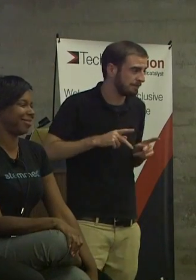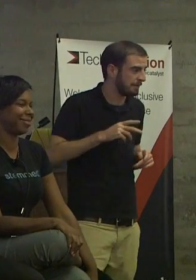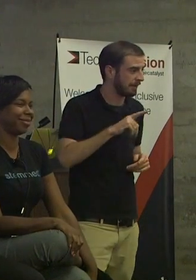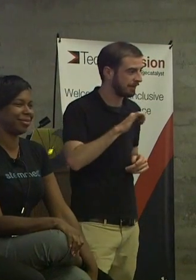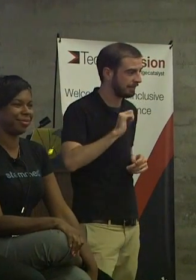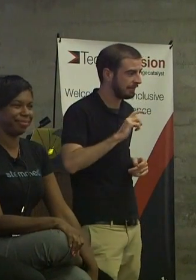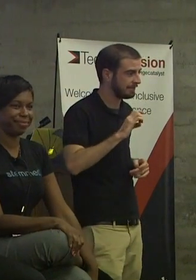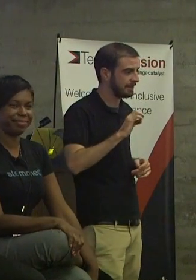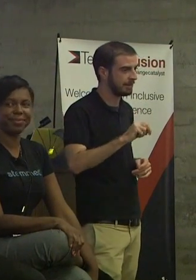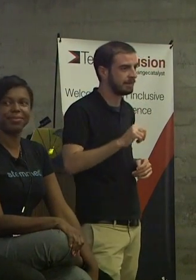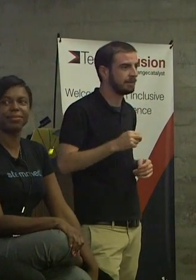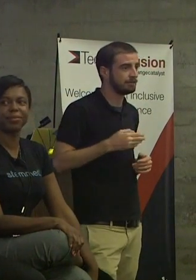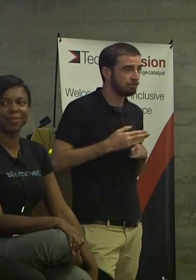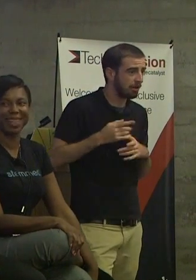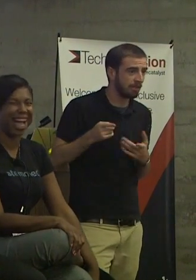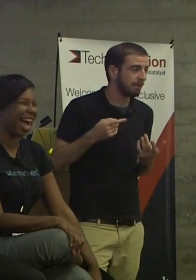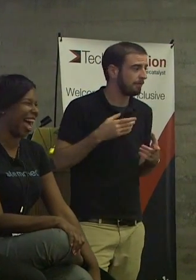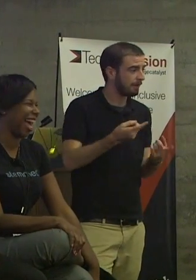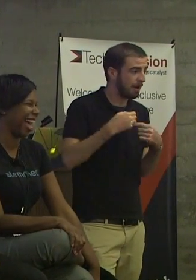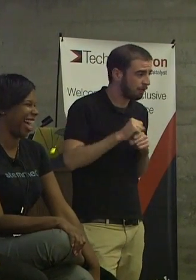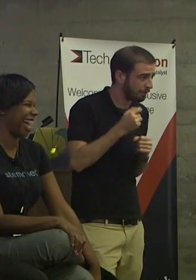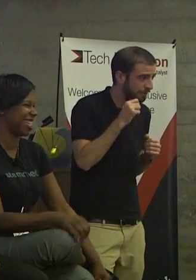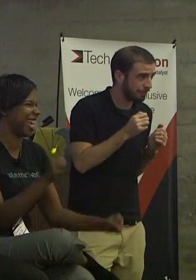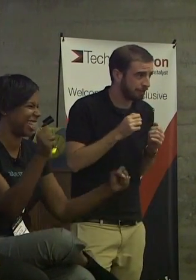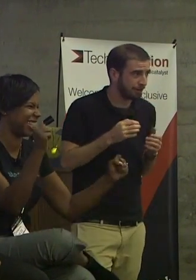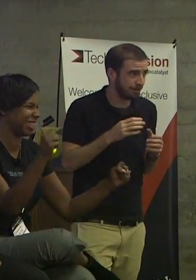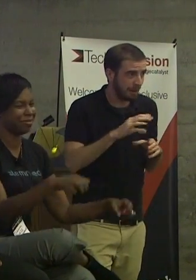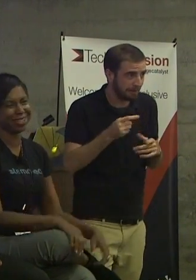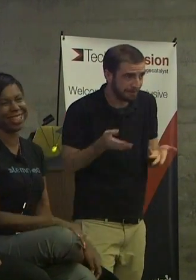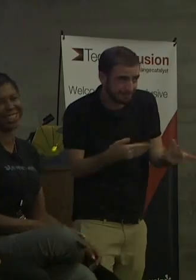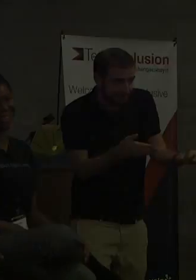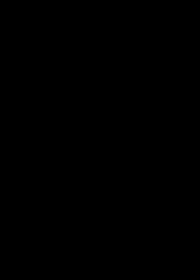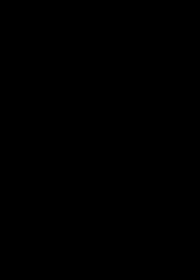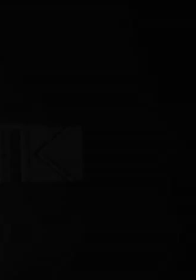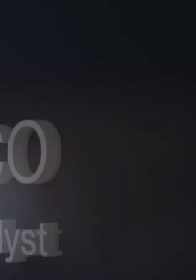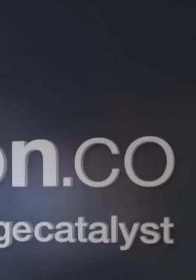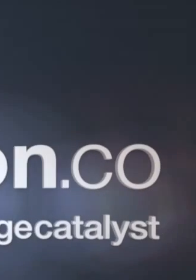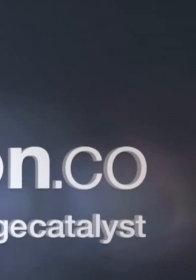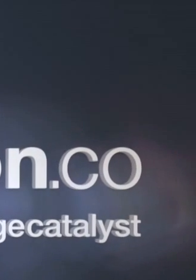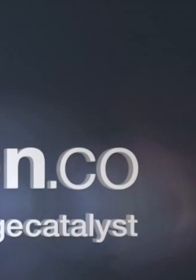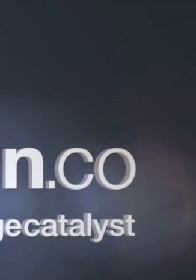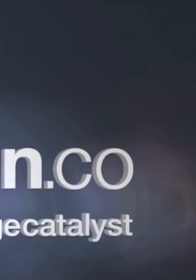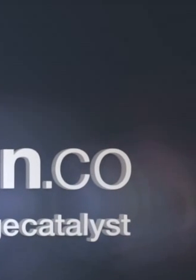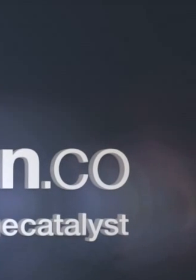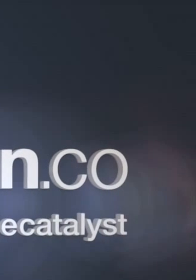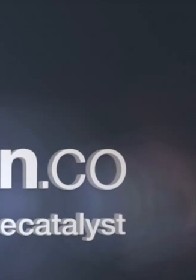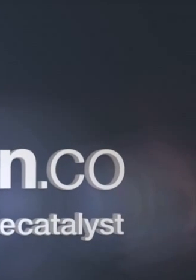pay them to come work with your companies. And thank you all so much.